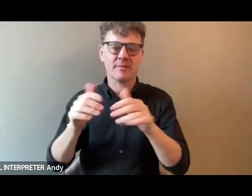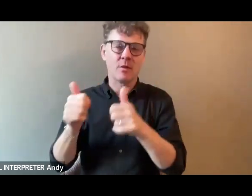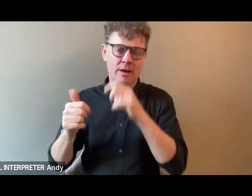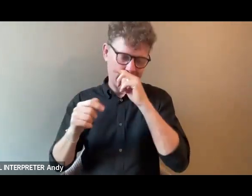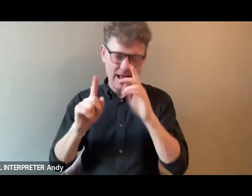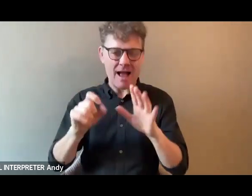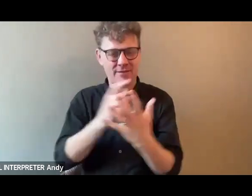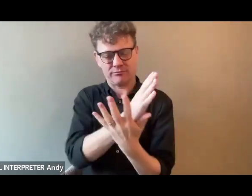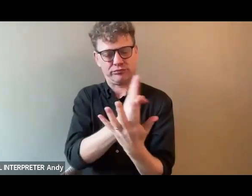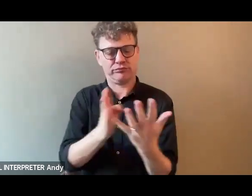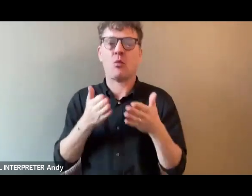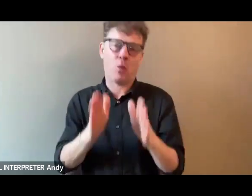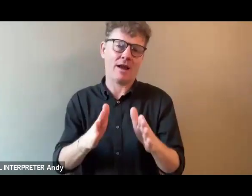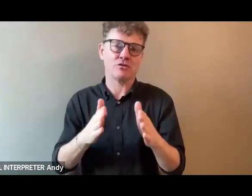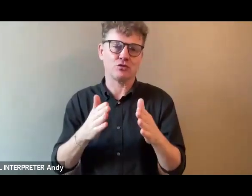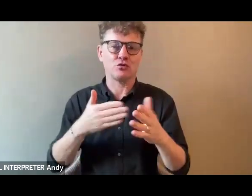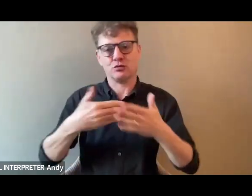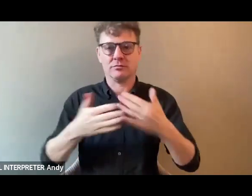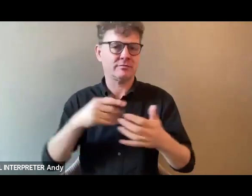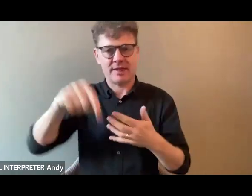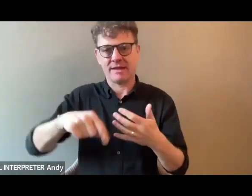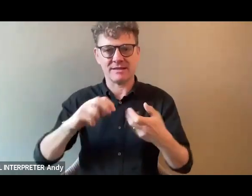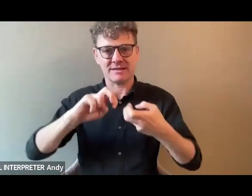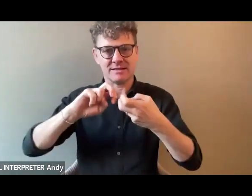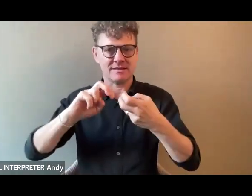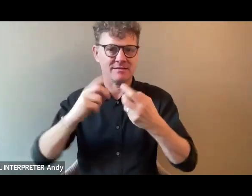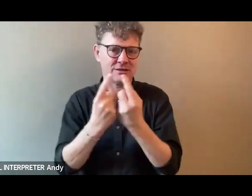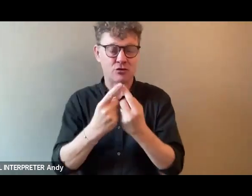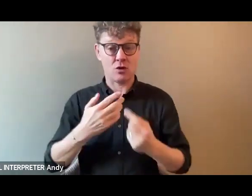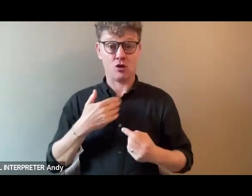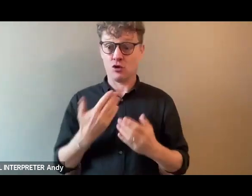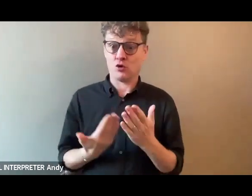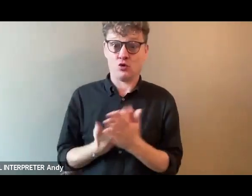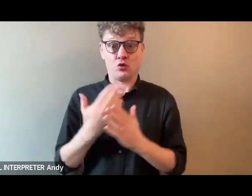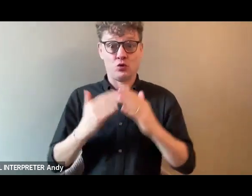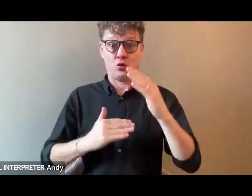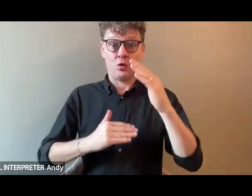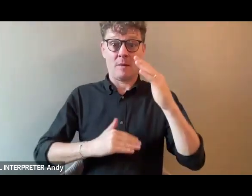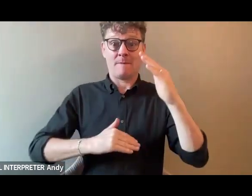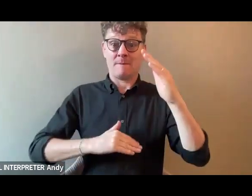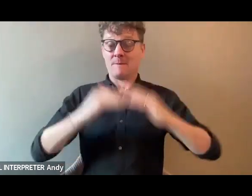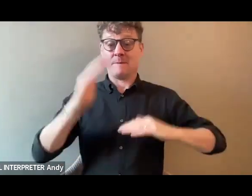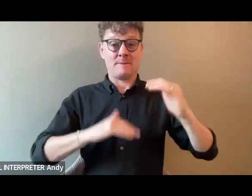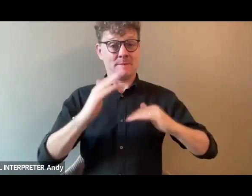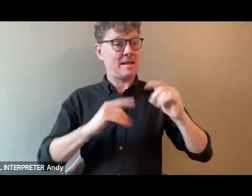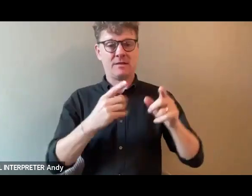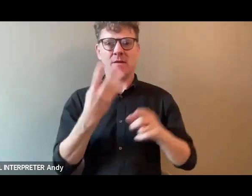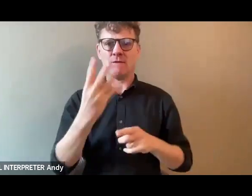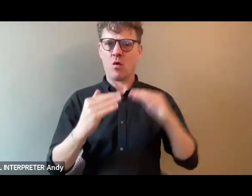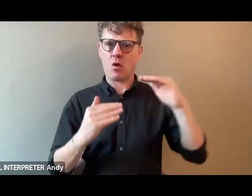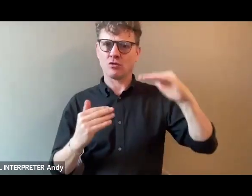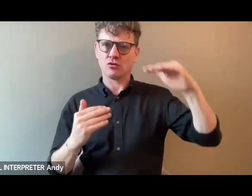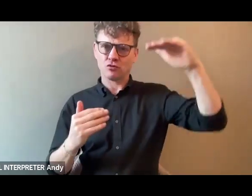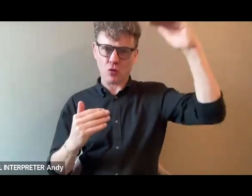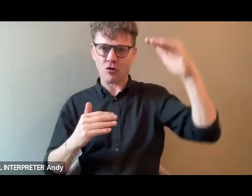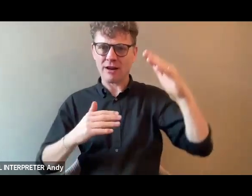to address this. First and foremost, my new build, New Science, is a 4-story building